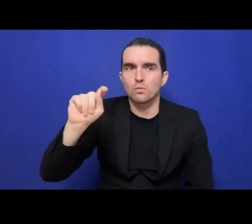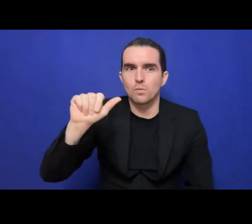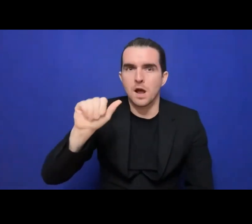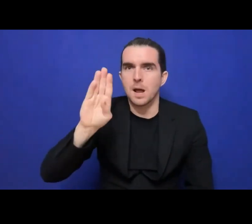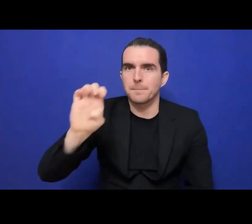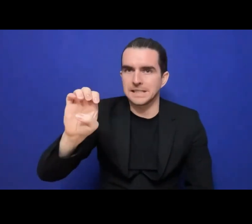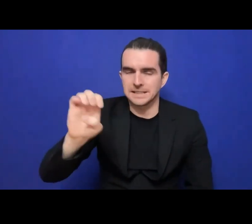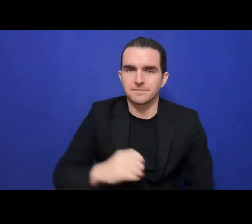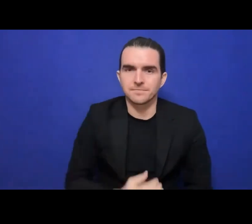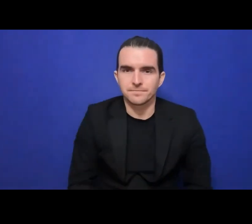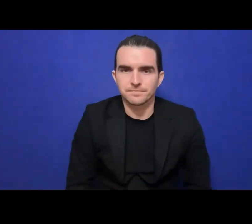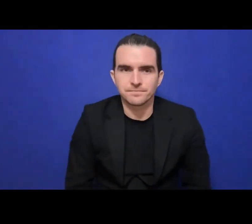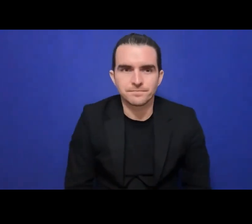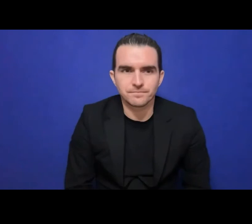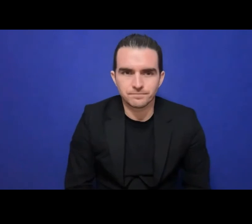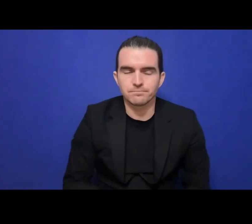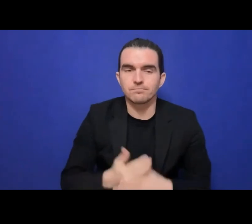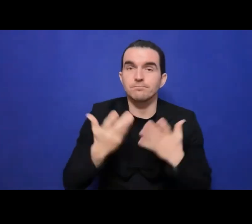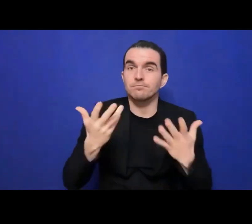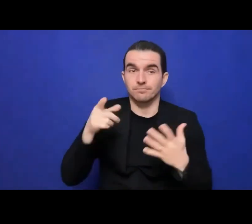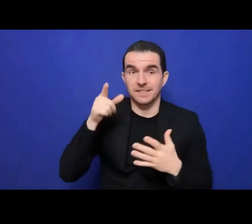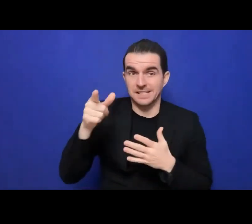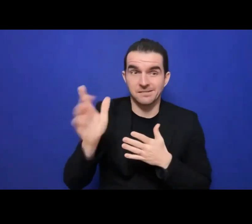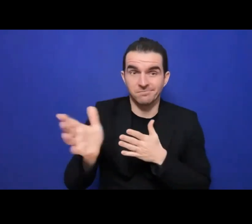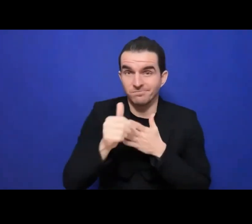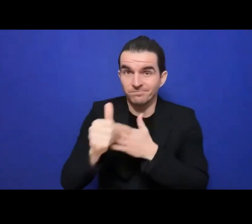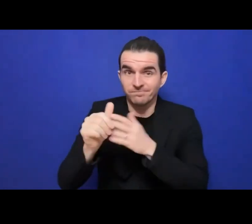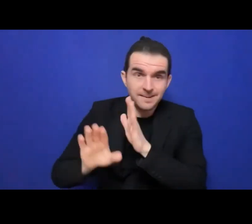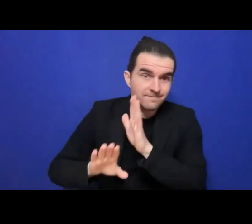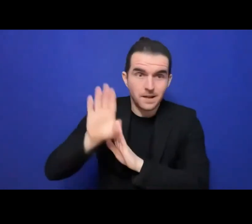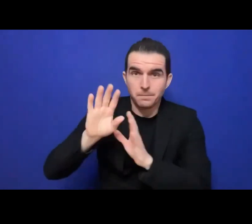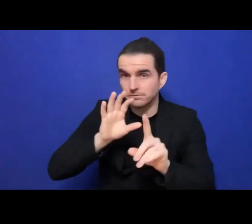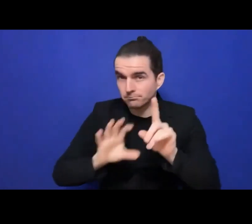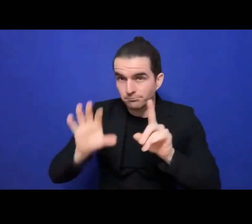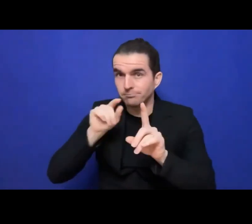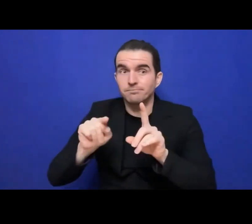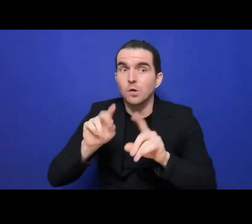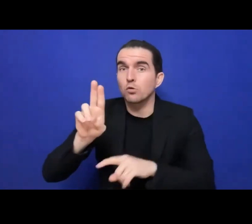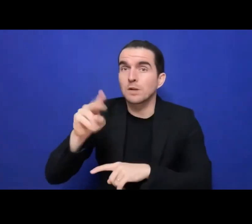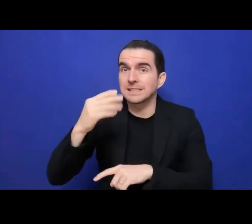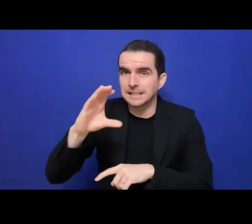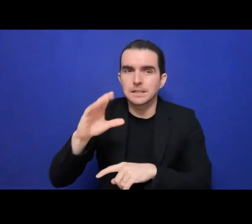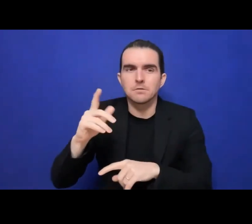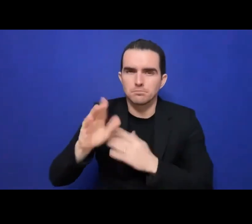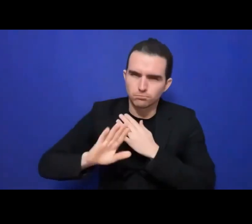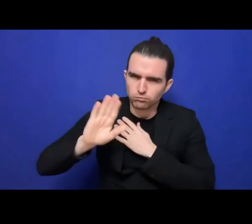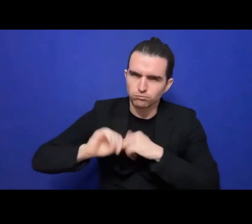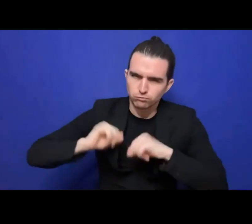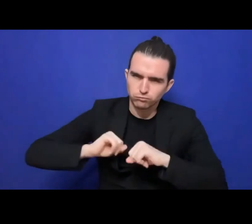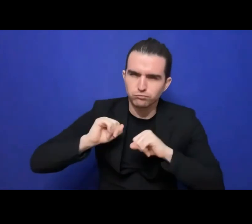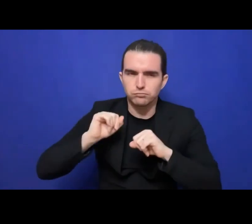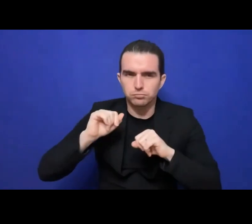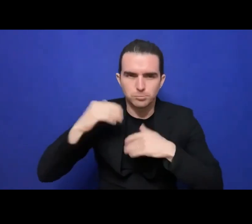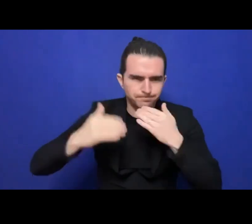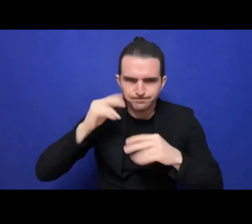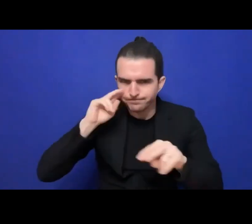the development of the State of the UHC Commitment Review, which was launched on UHC Day, December 12th, and will be sharing key findings of the